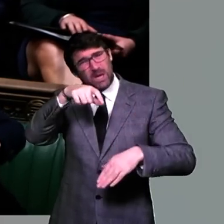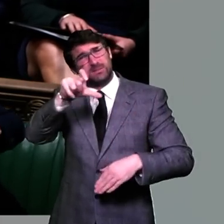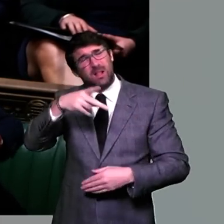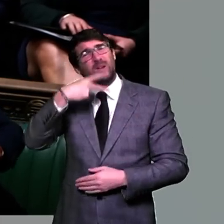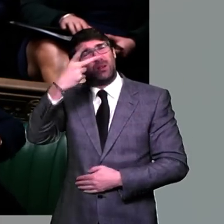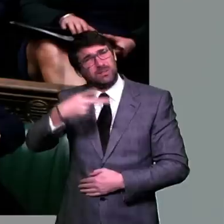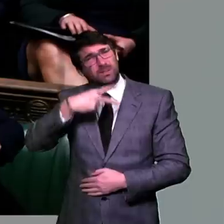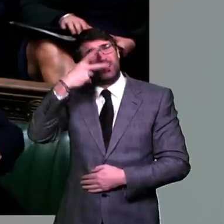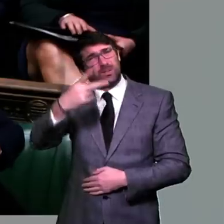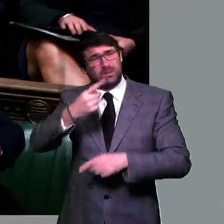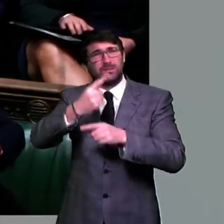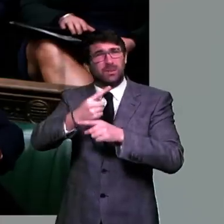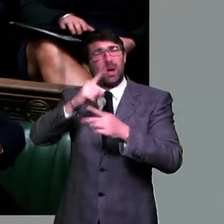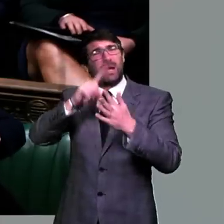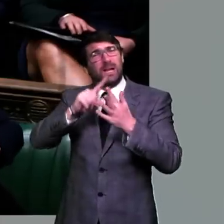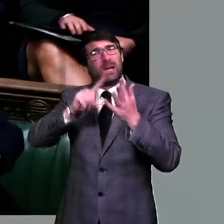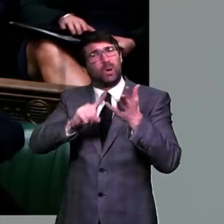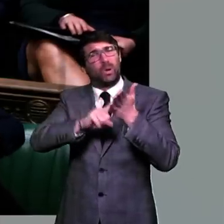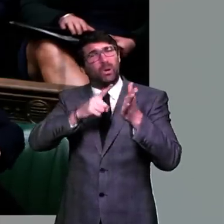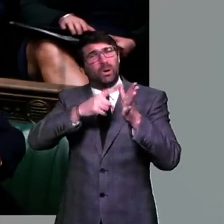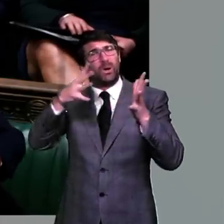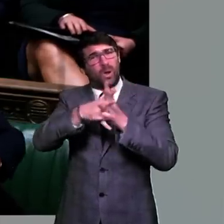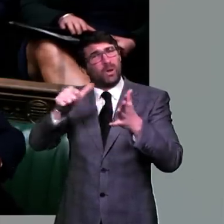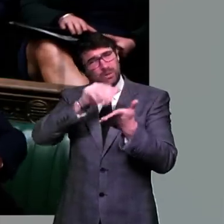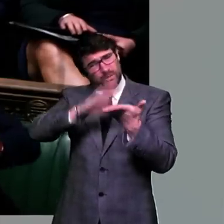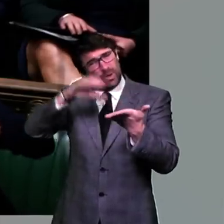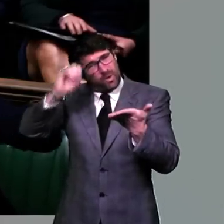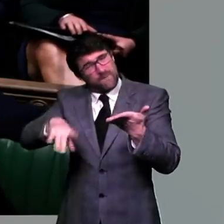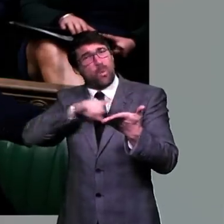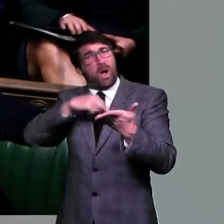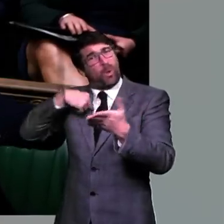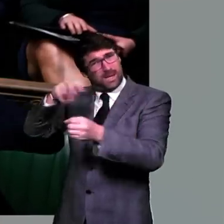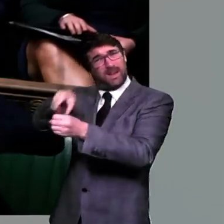object to taking EU law off our statute